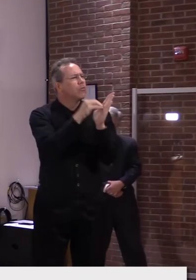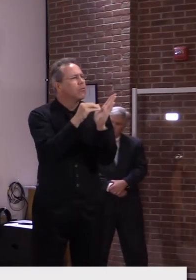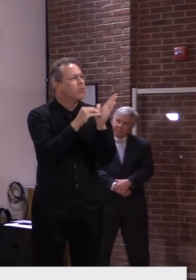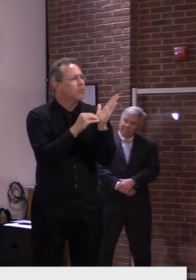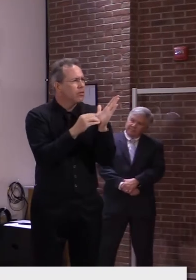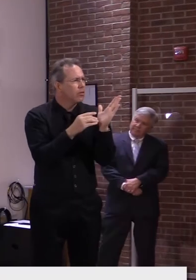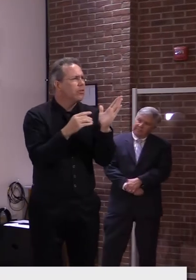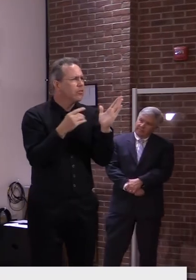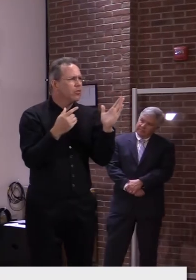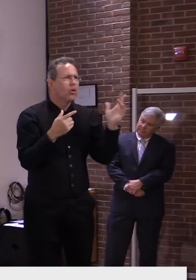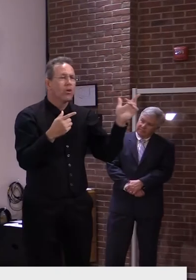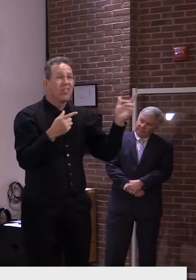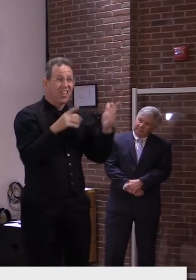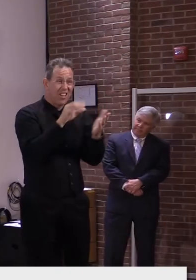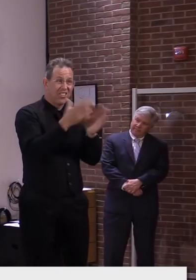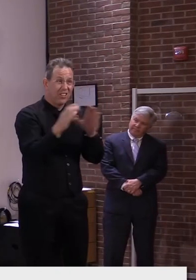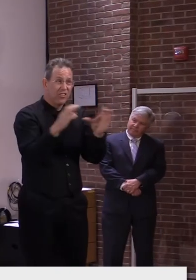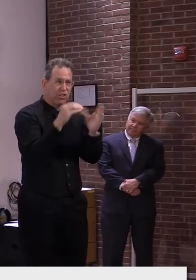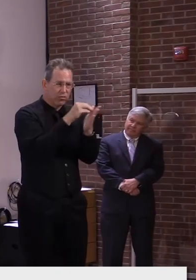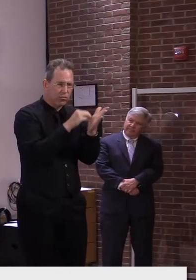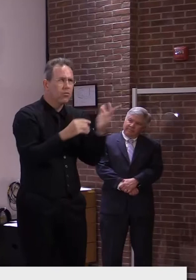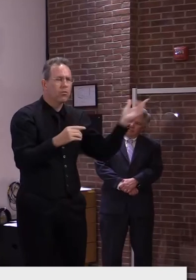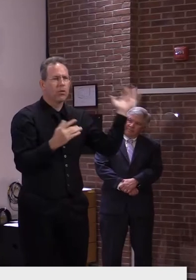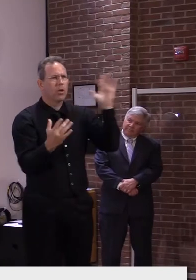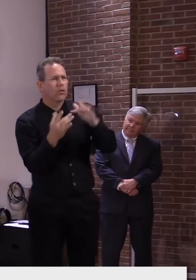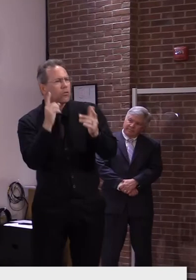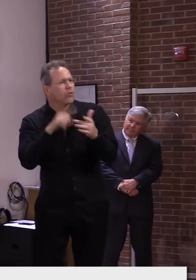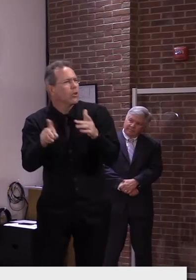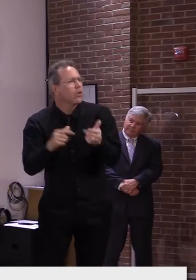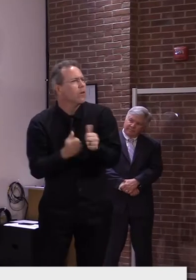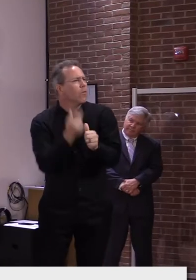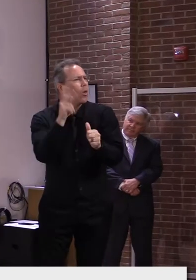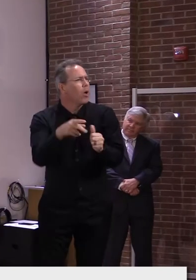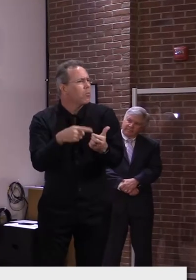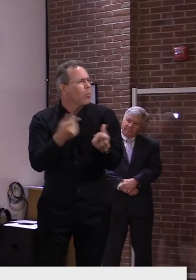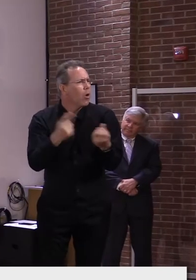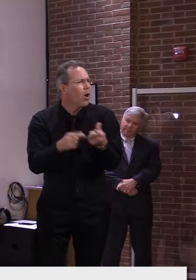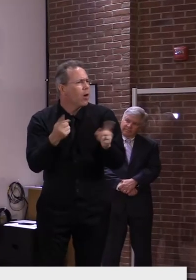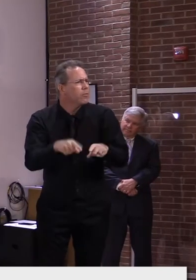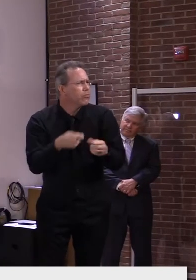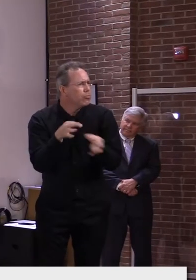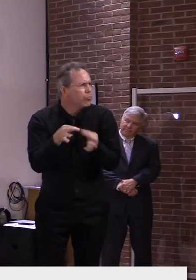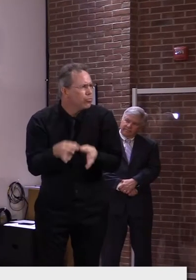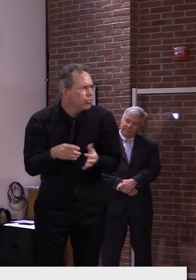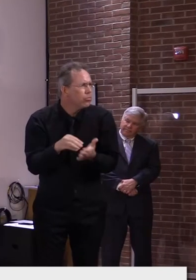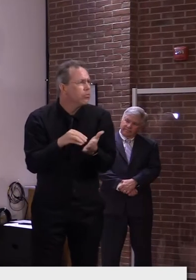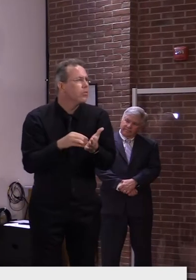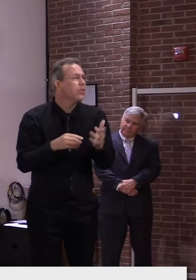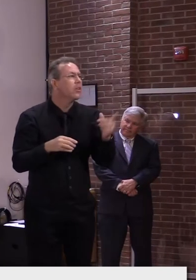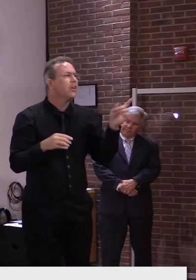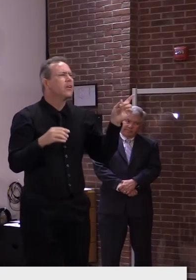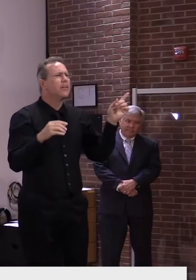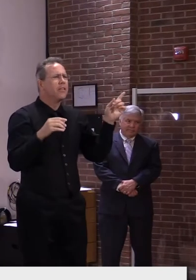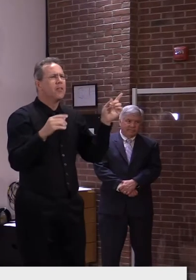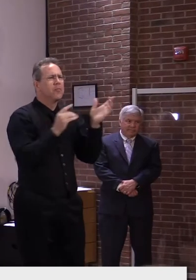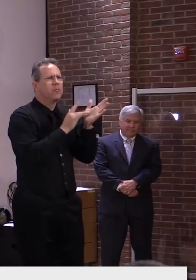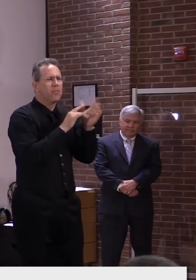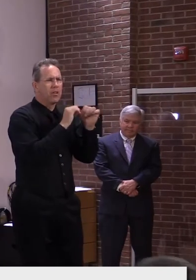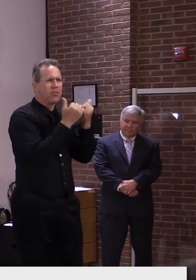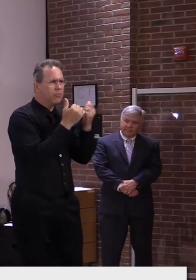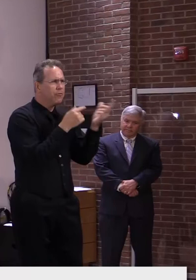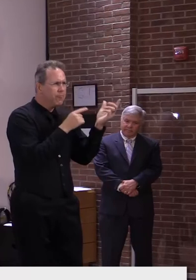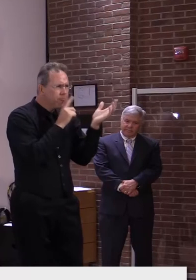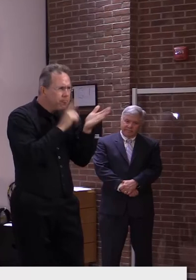actually involve, does the chief medical examiner wish to do a post-mortem examination of the